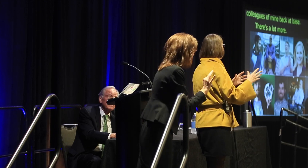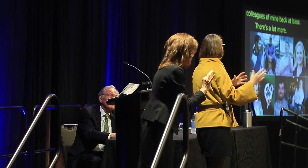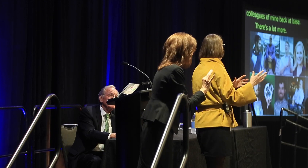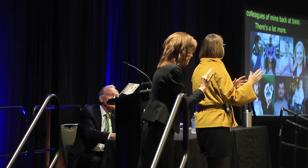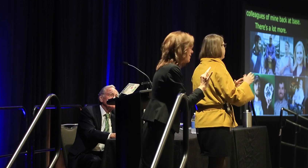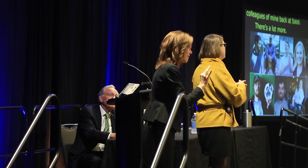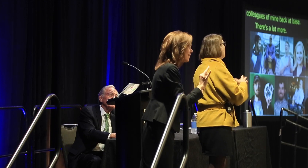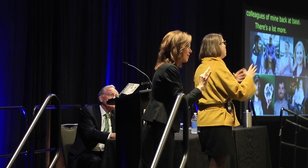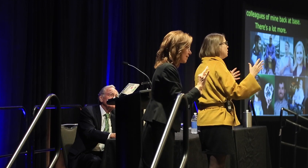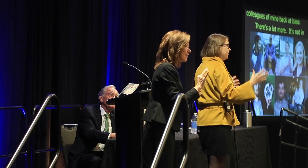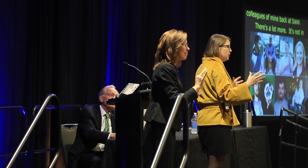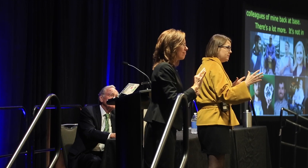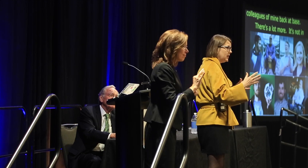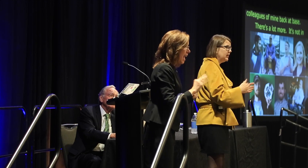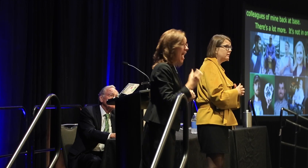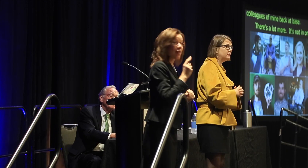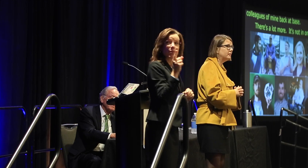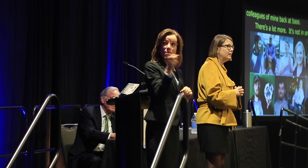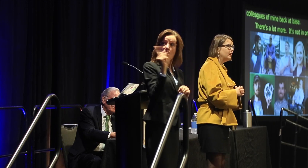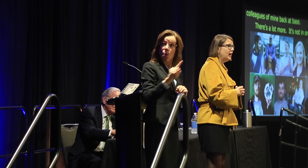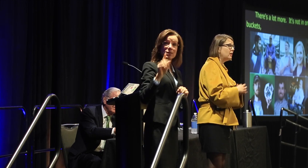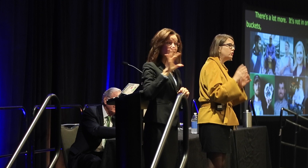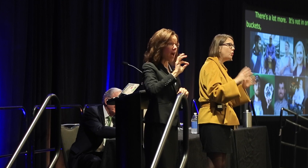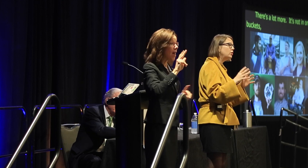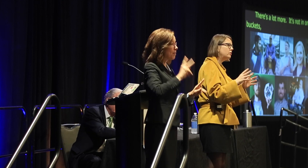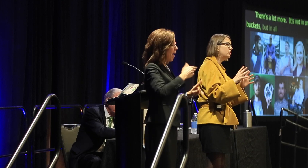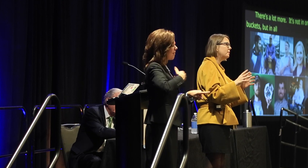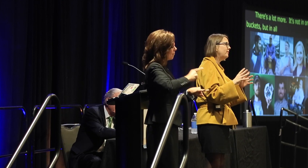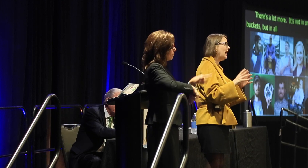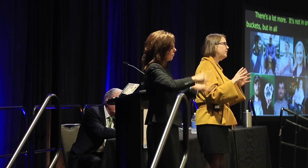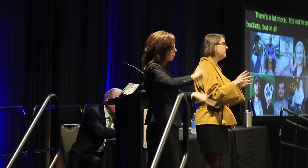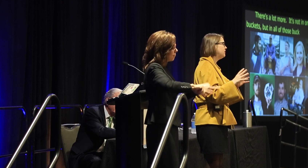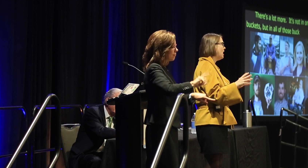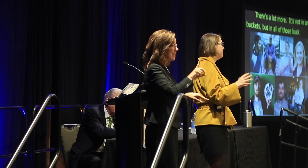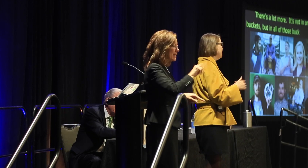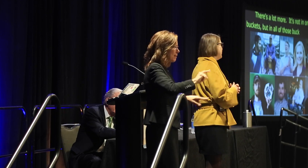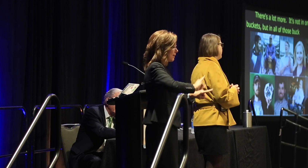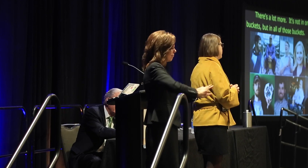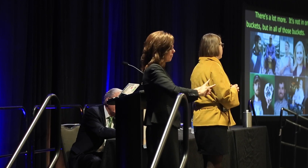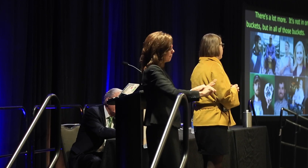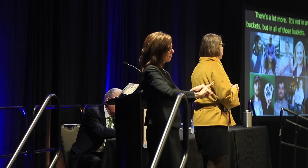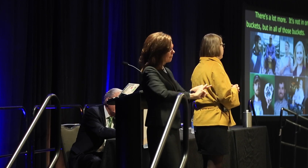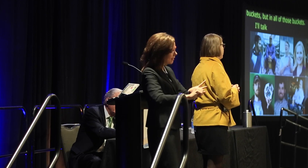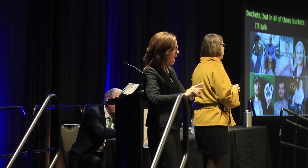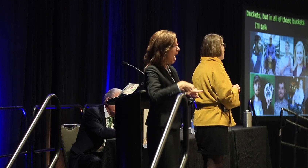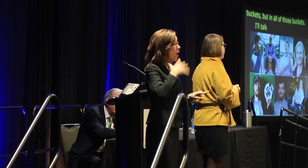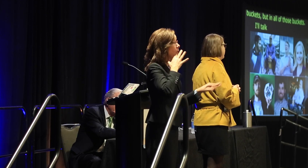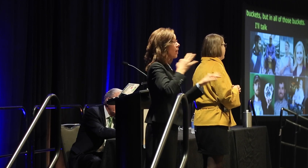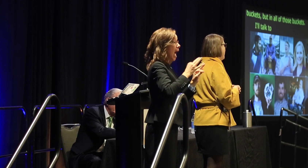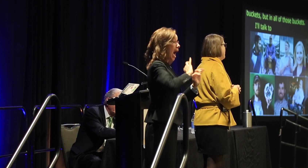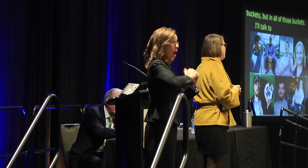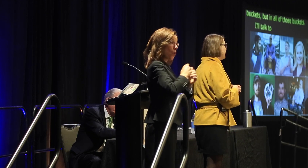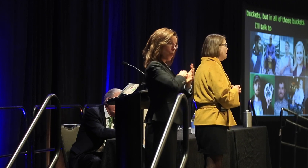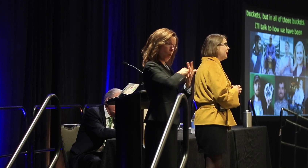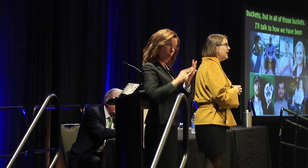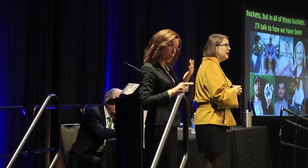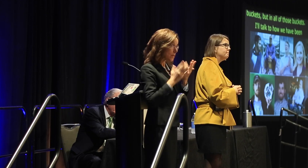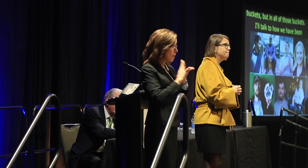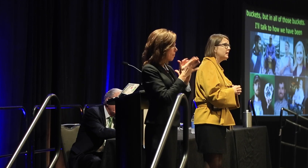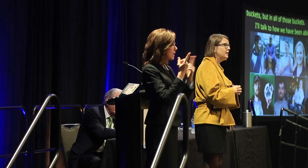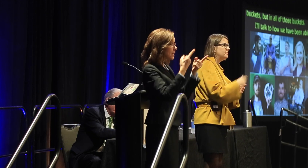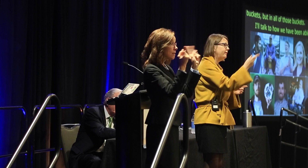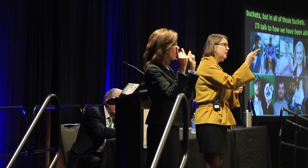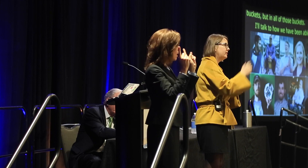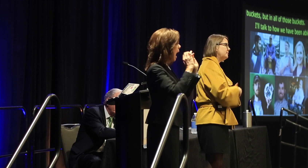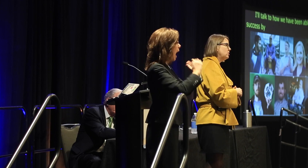one of those buckets, in all of those buckets. And I'll talk to some of how these guys have been able to create success by coming